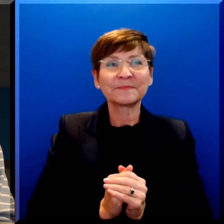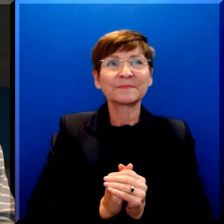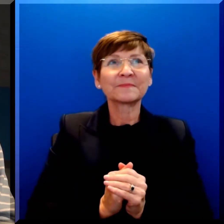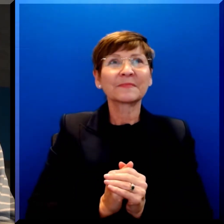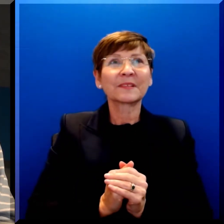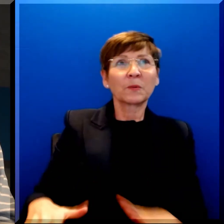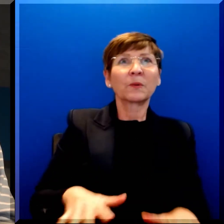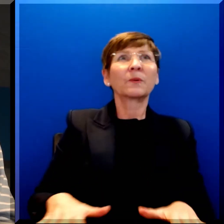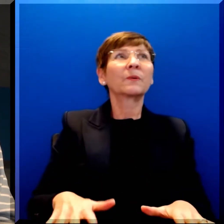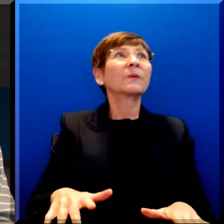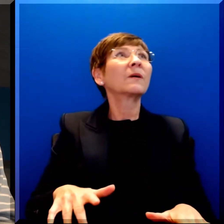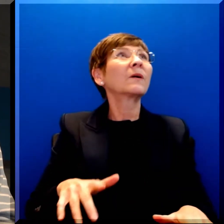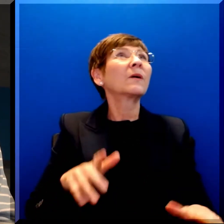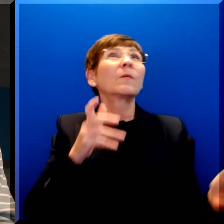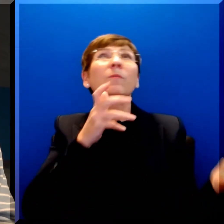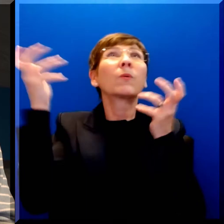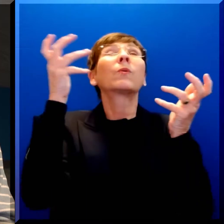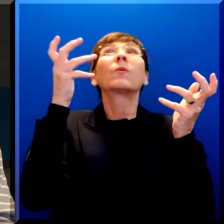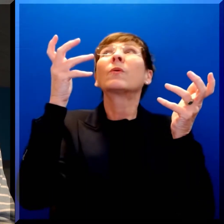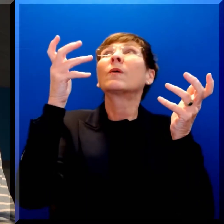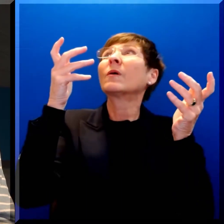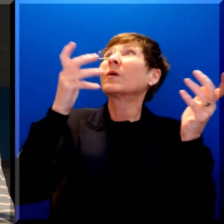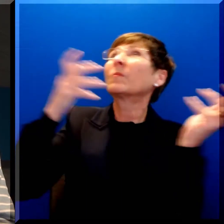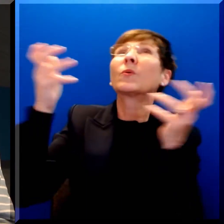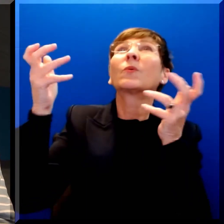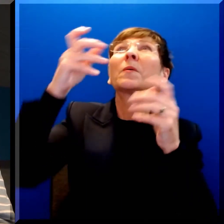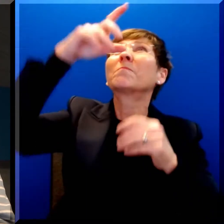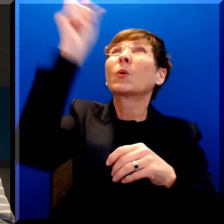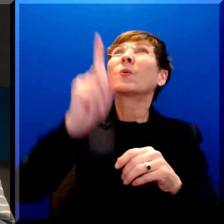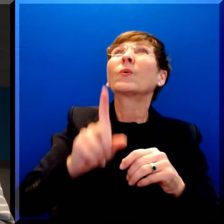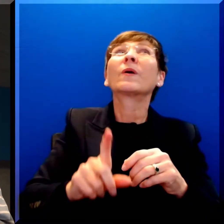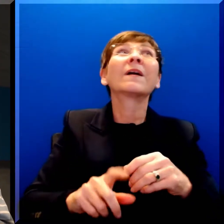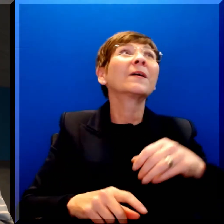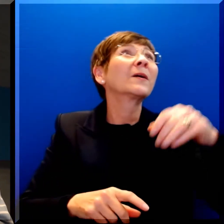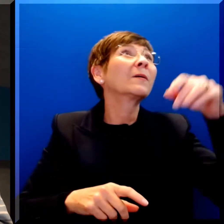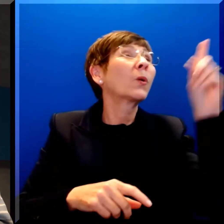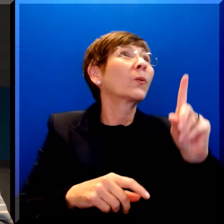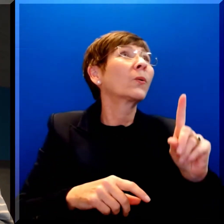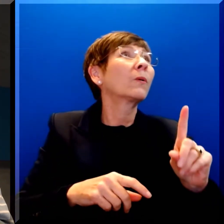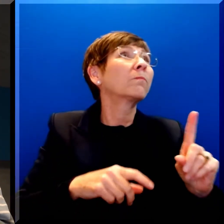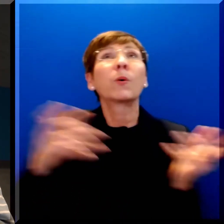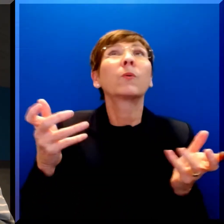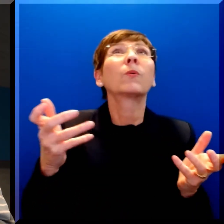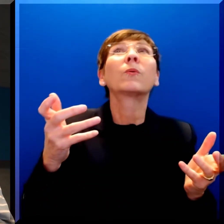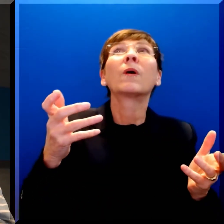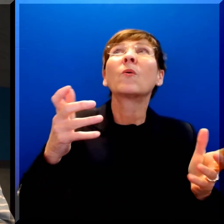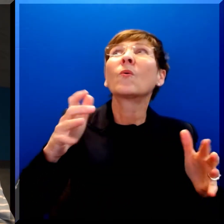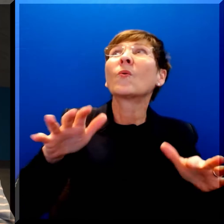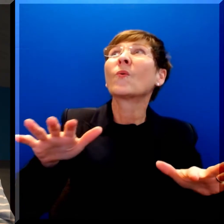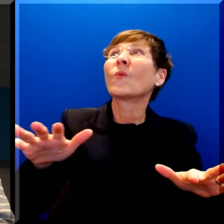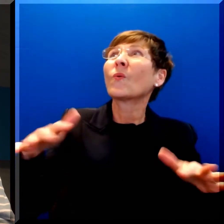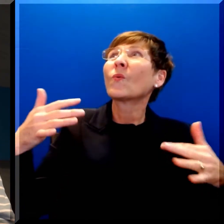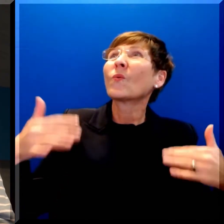Thunder, I can't watch you, still I know you're there. The lightning blinks before you boom, your nature's